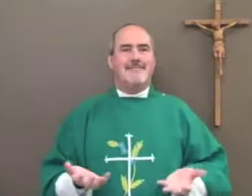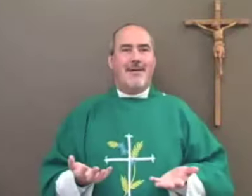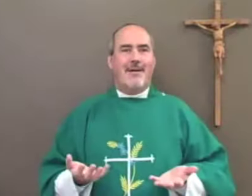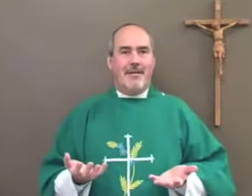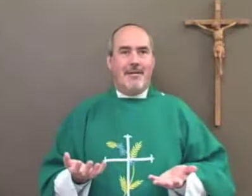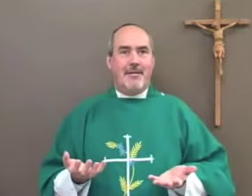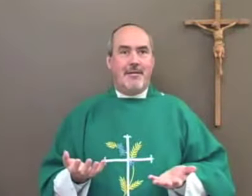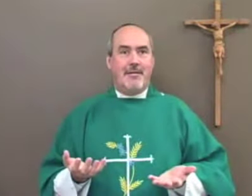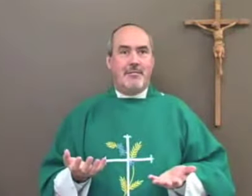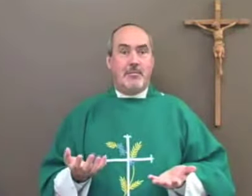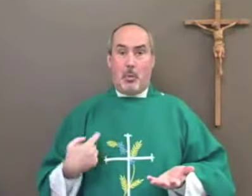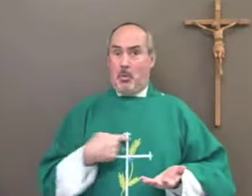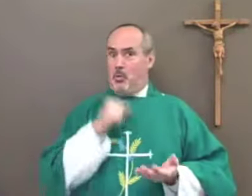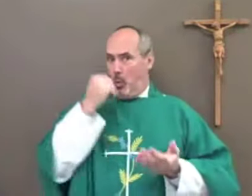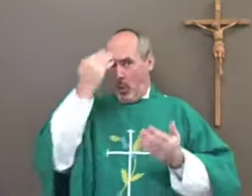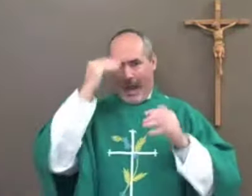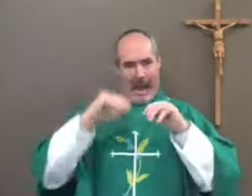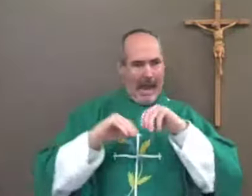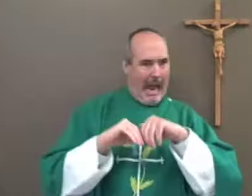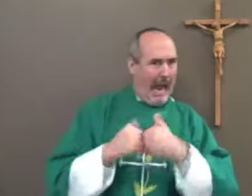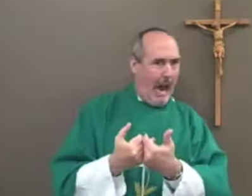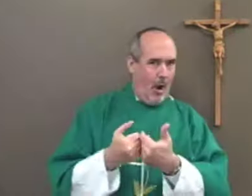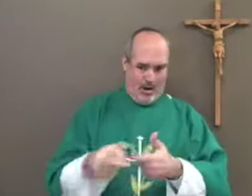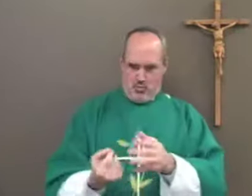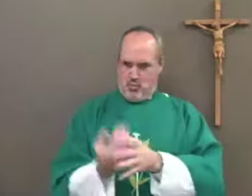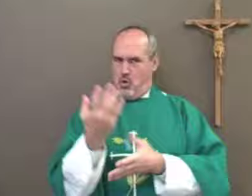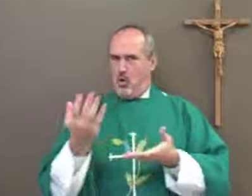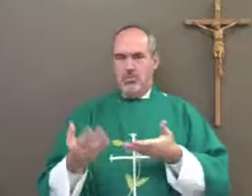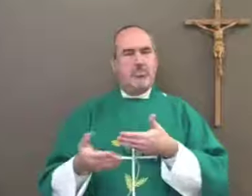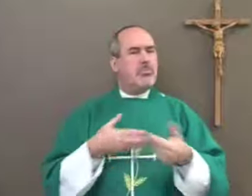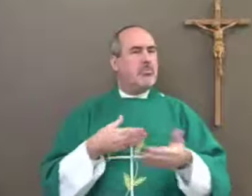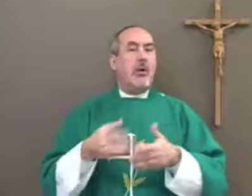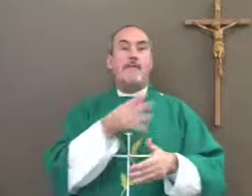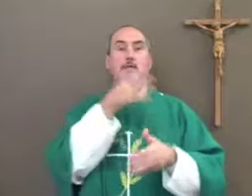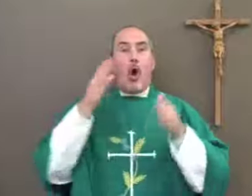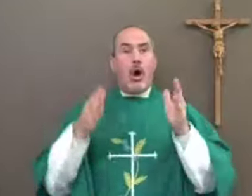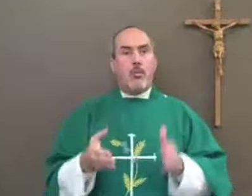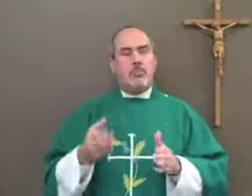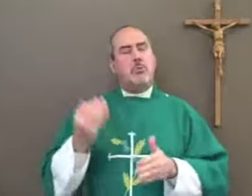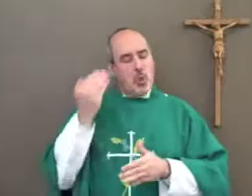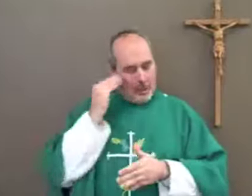blossoms fully. We don't know how it's going to grow,